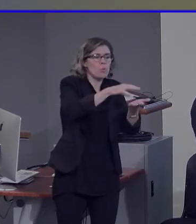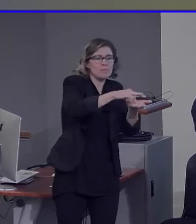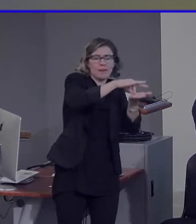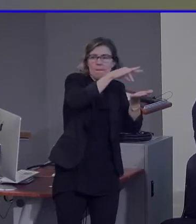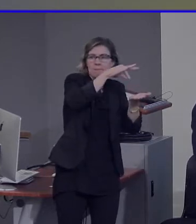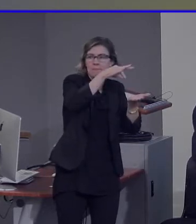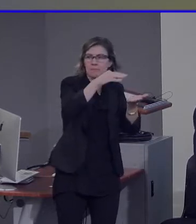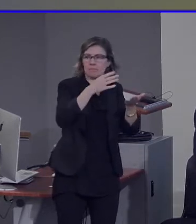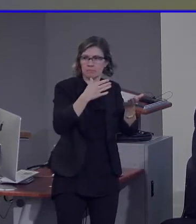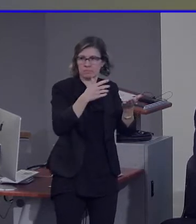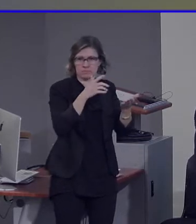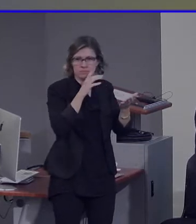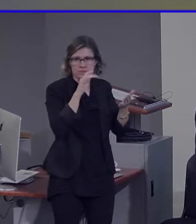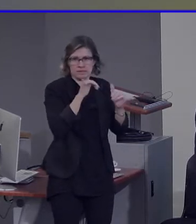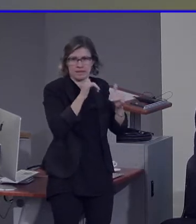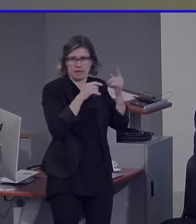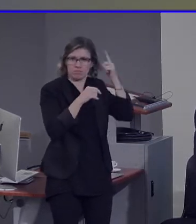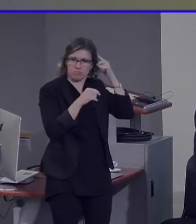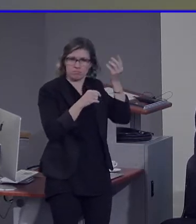And now look.